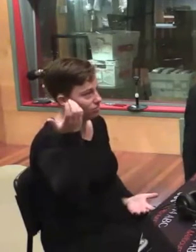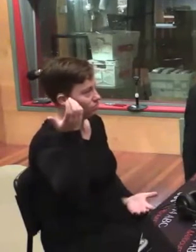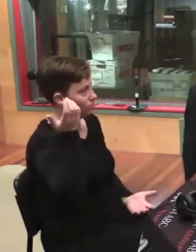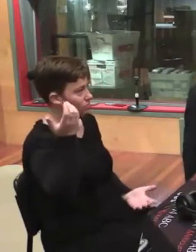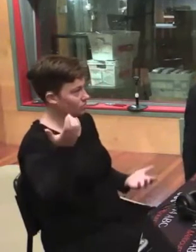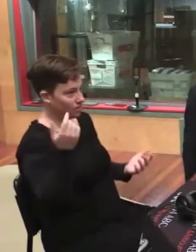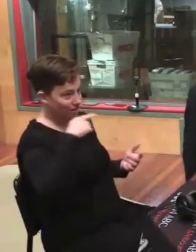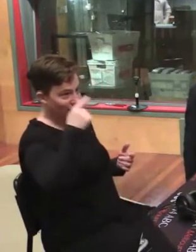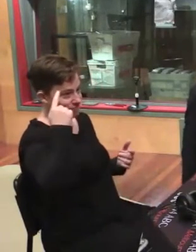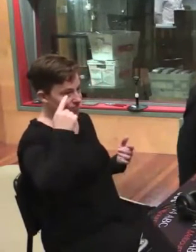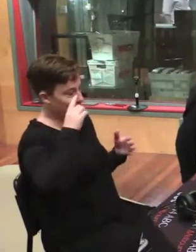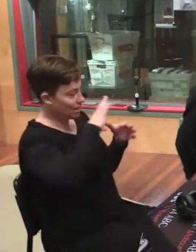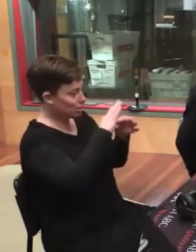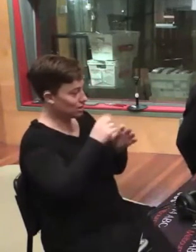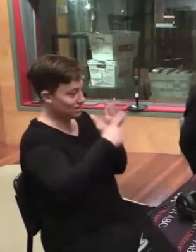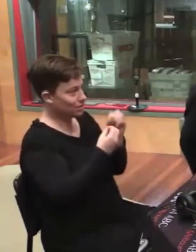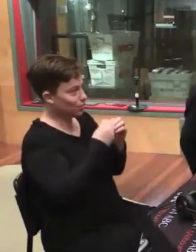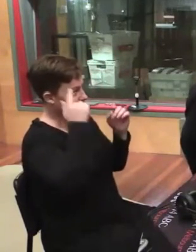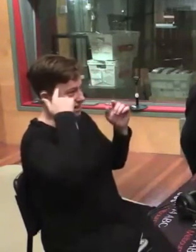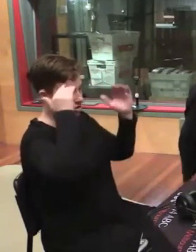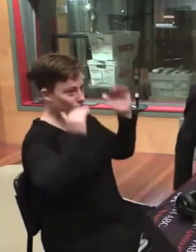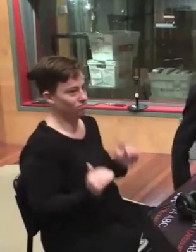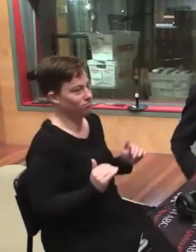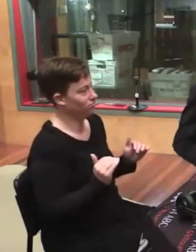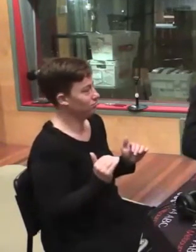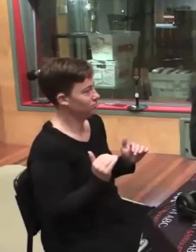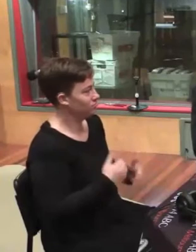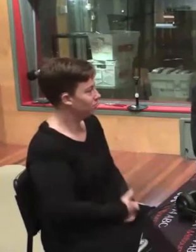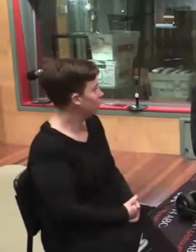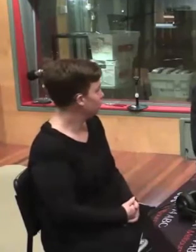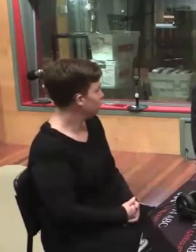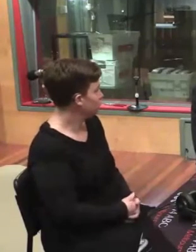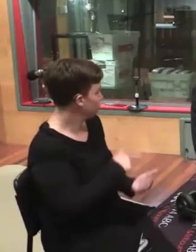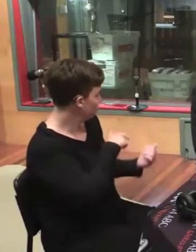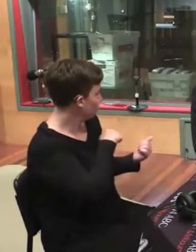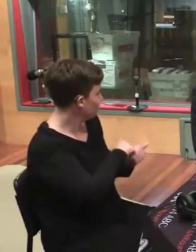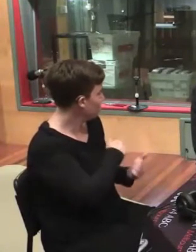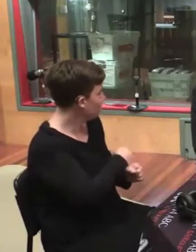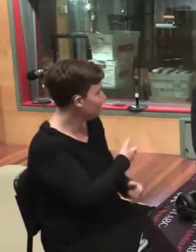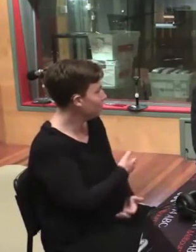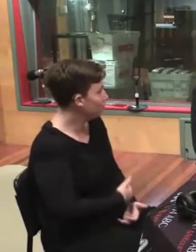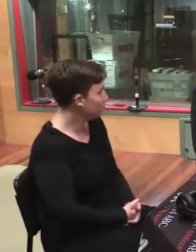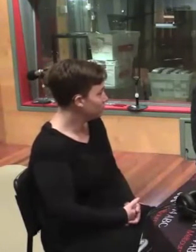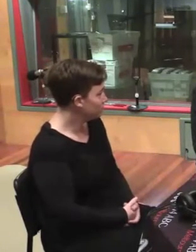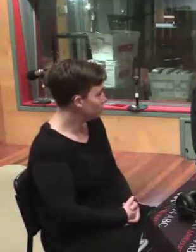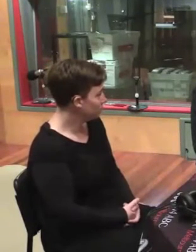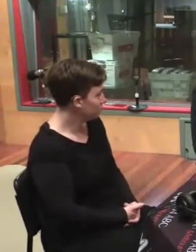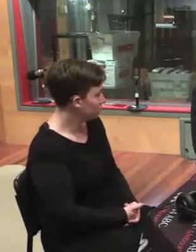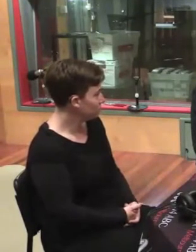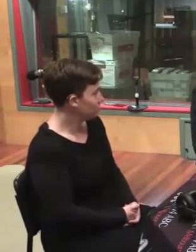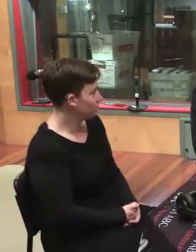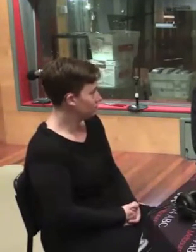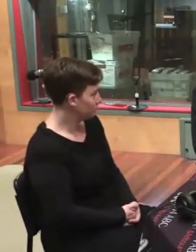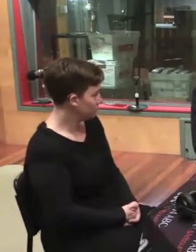we can't do things, or that we're of a lesser intelligence. You know, that a disability or a physical one is related to a